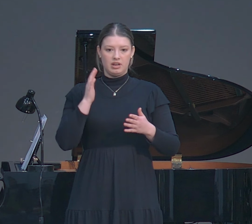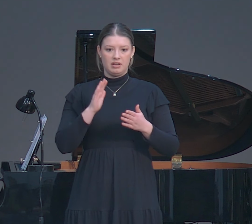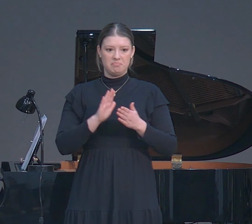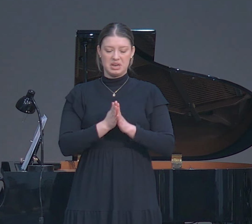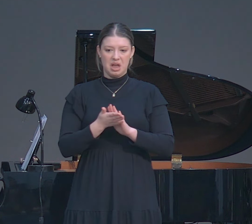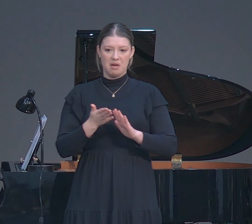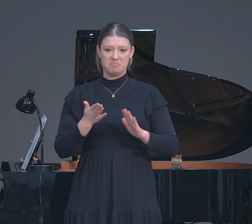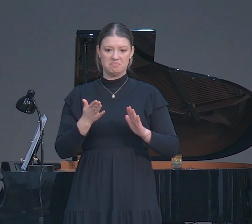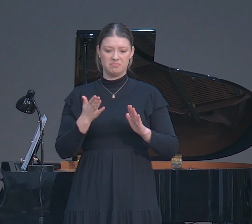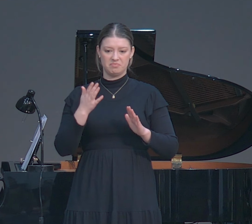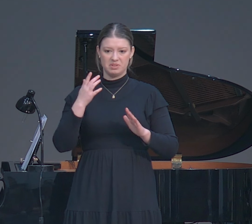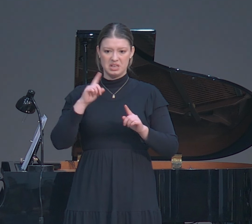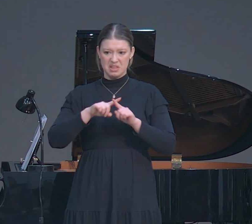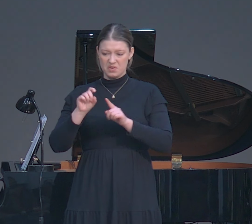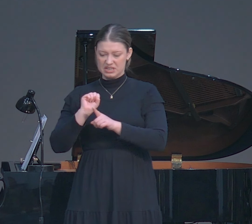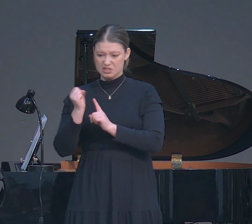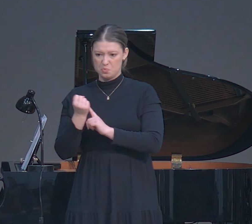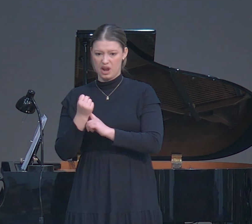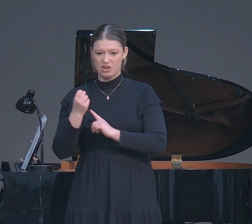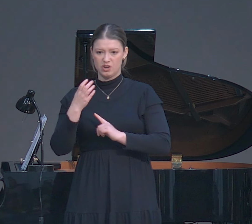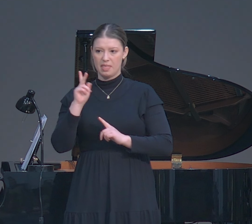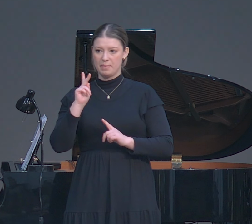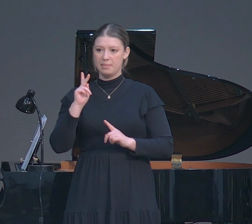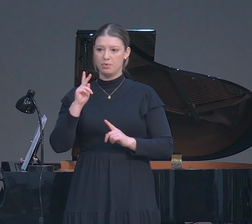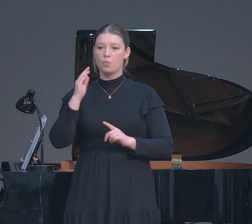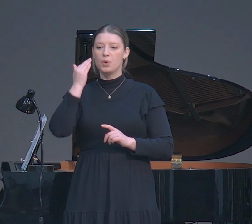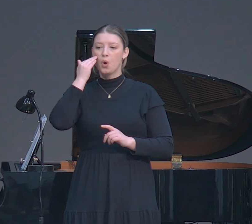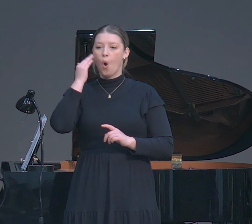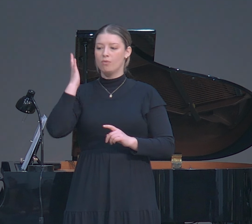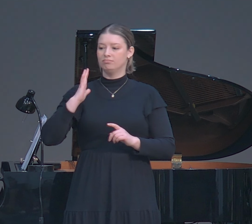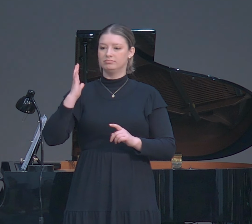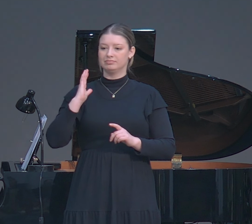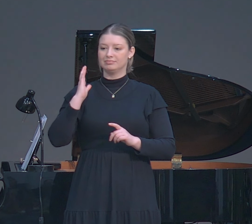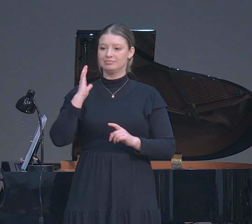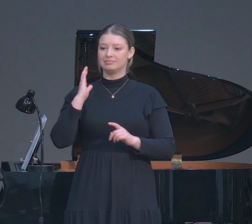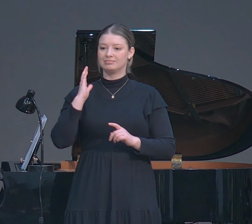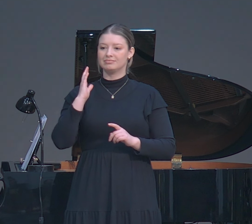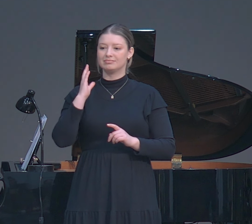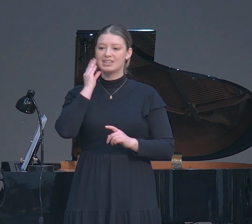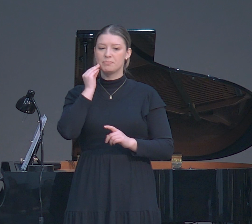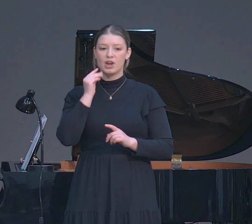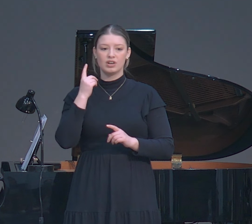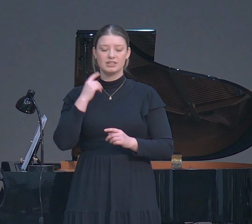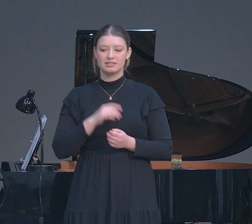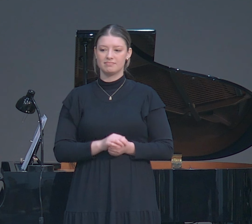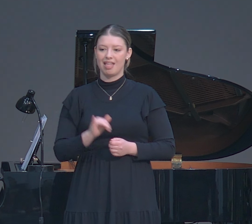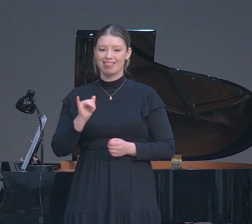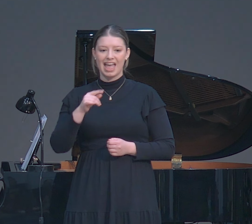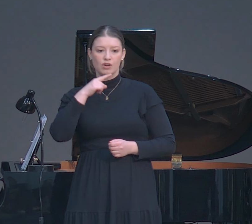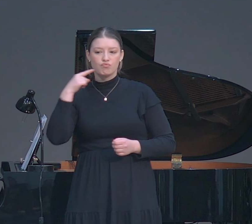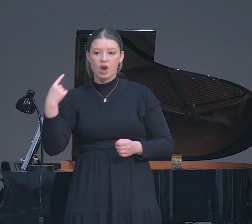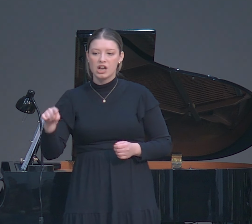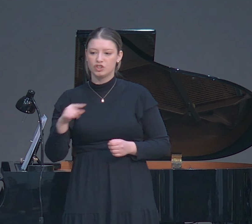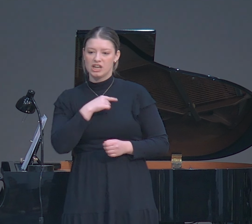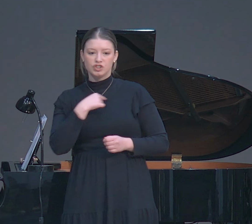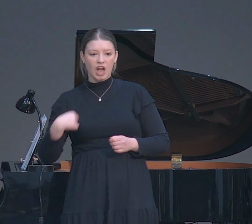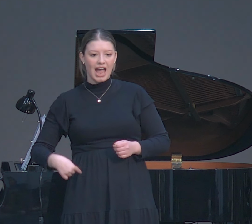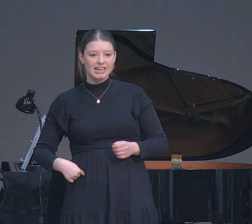of situations that people have faced in some of our lifetimes. Places like Russia,